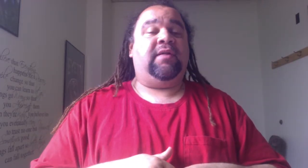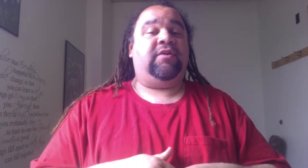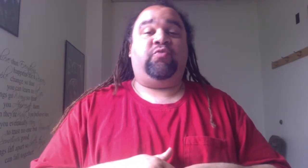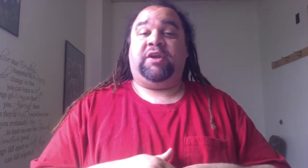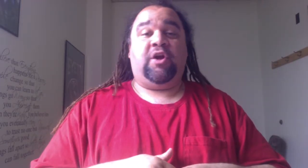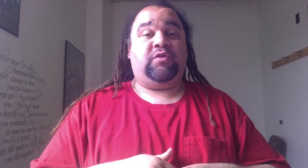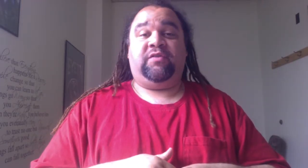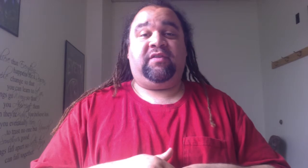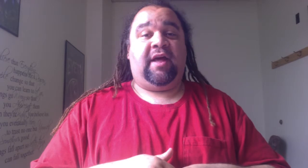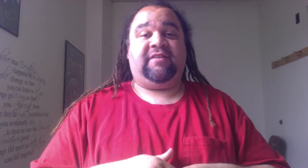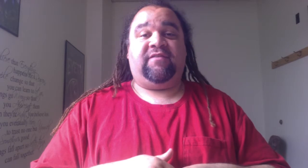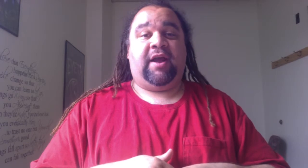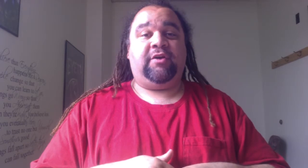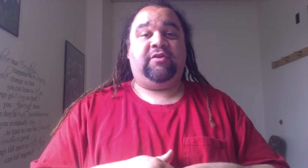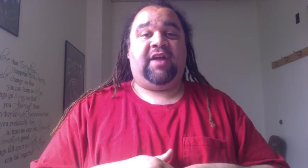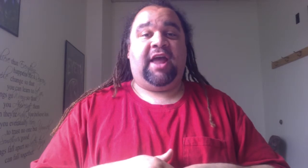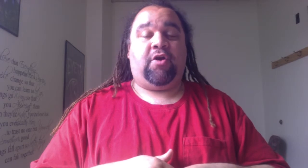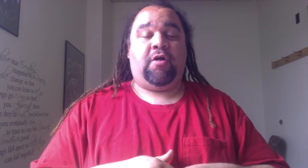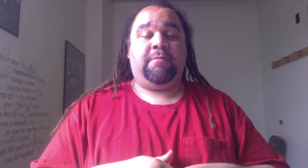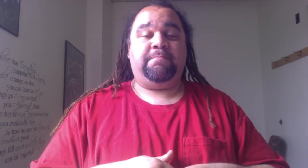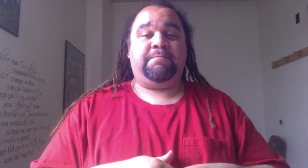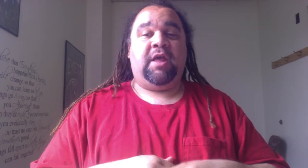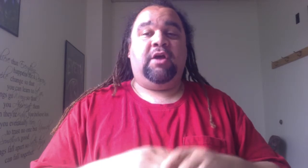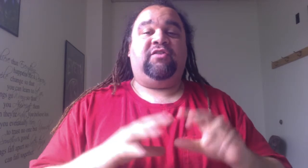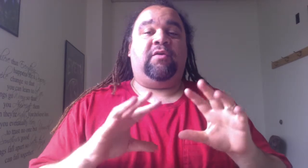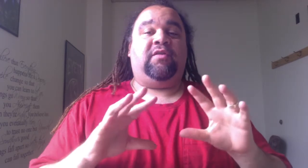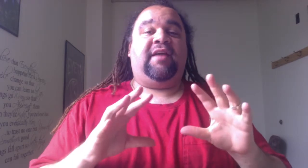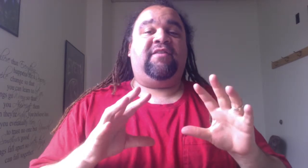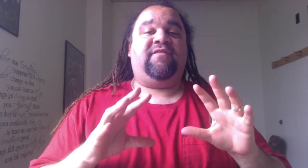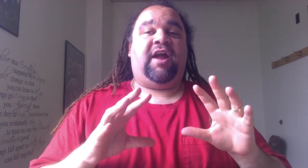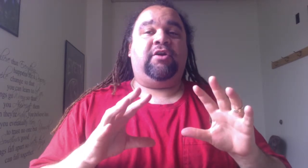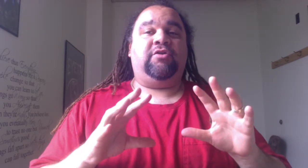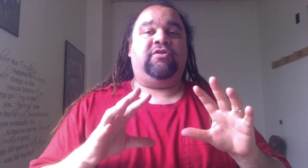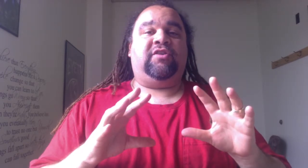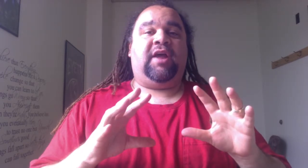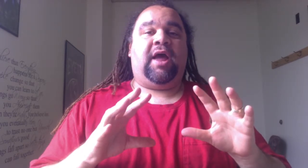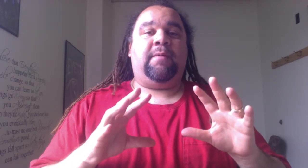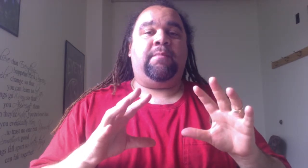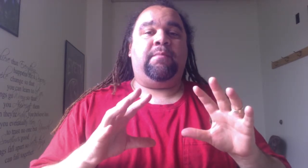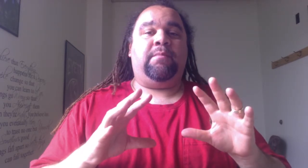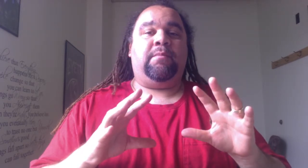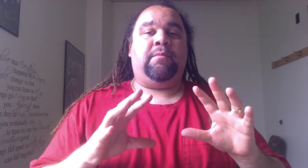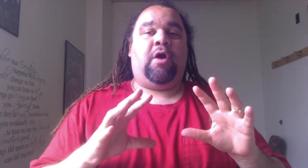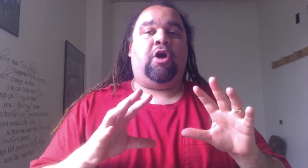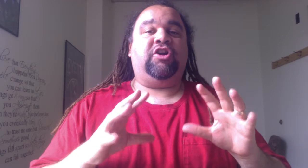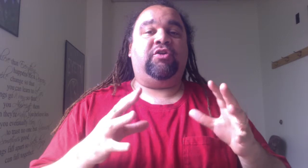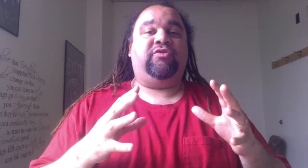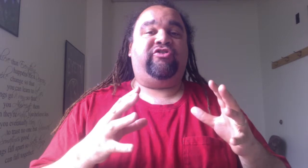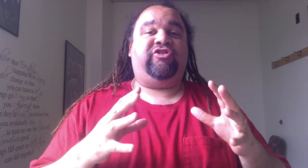English, we don't use classifiers at all. So classifiers are used